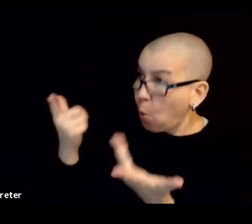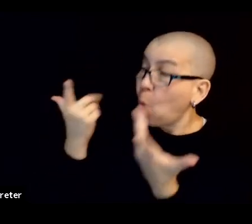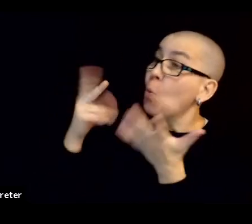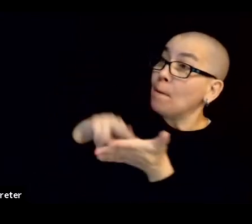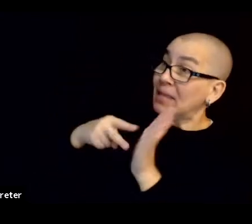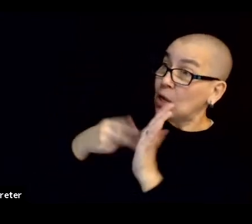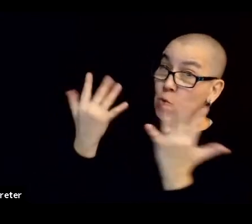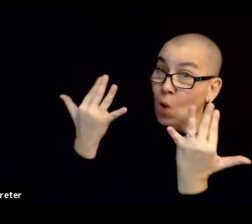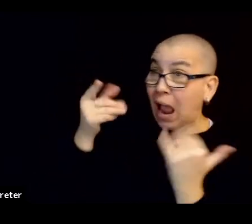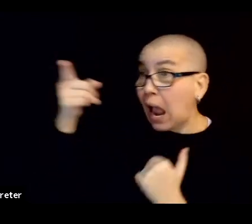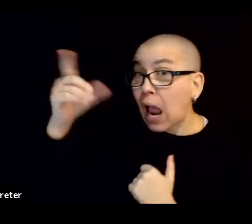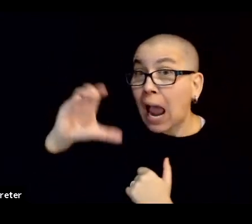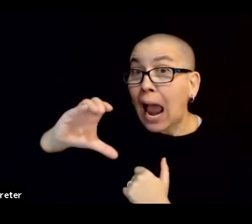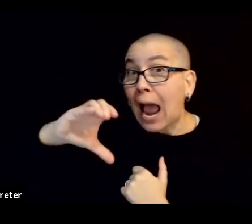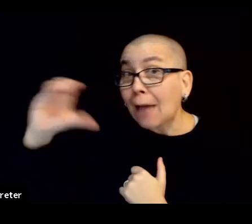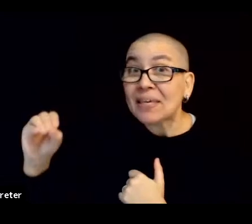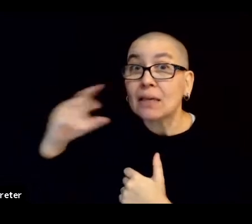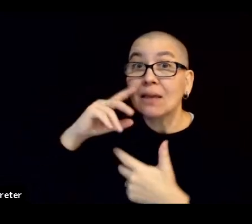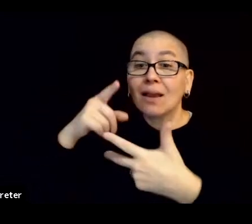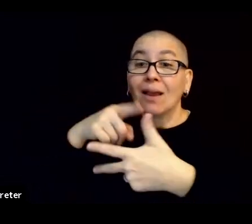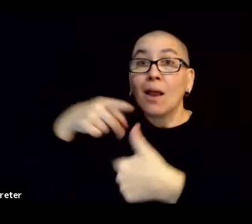that?